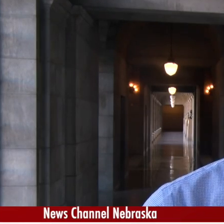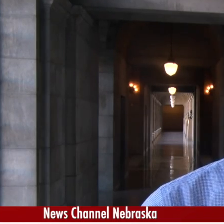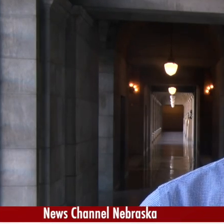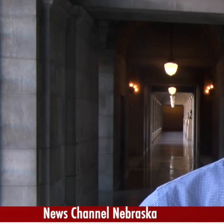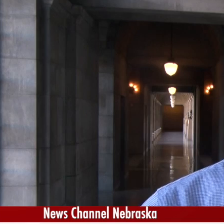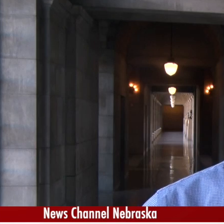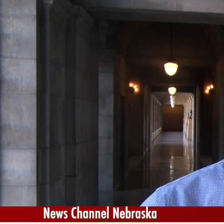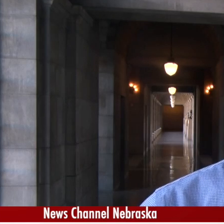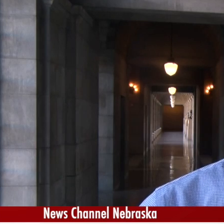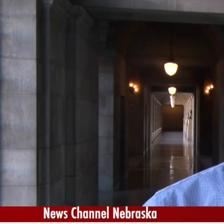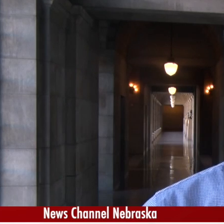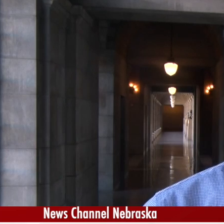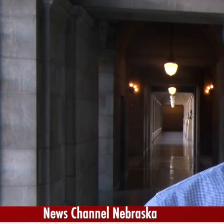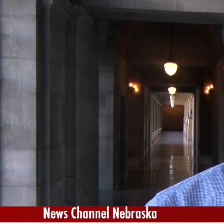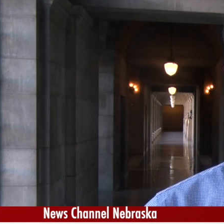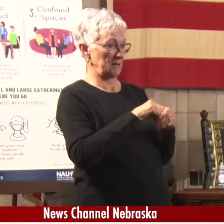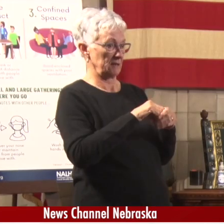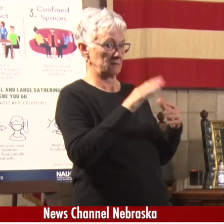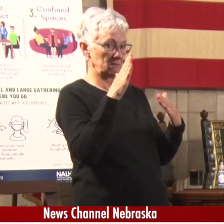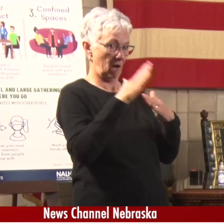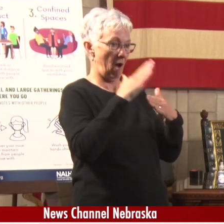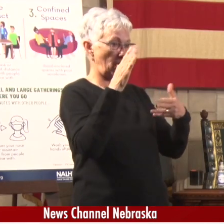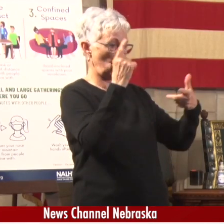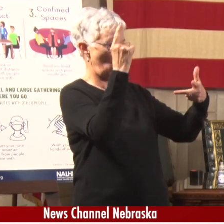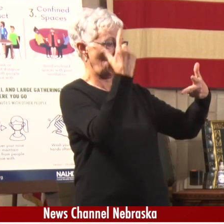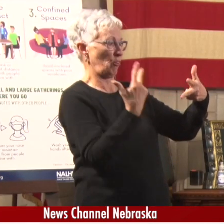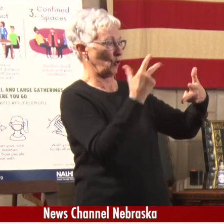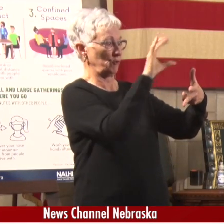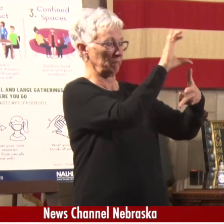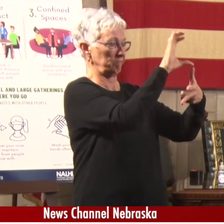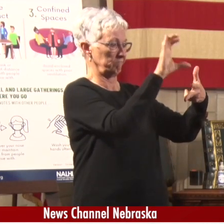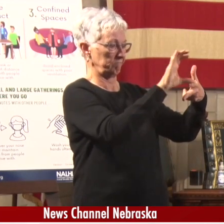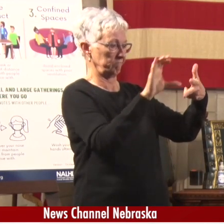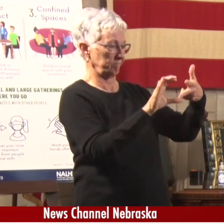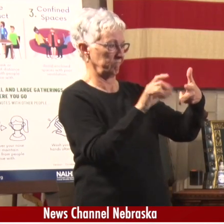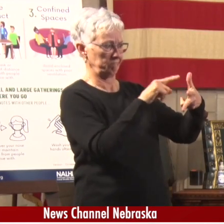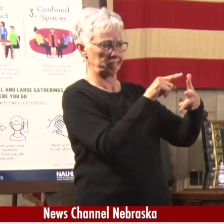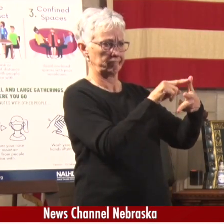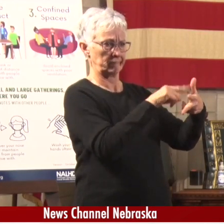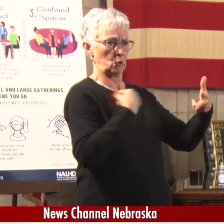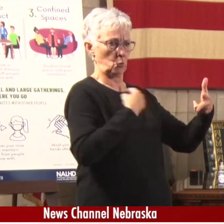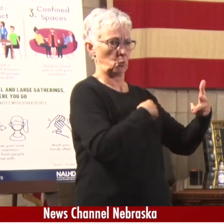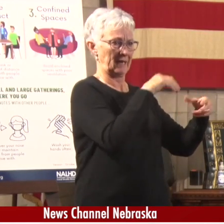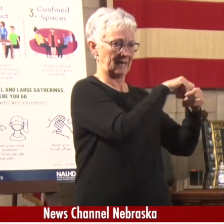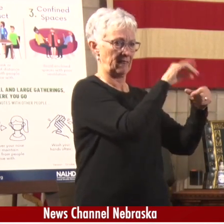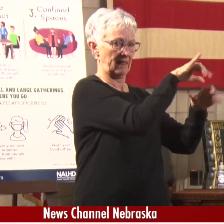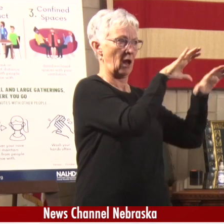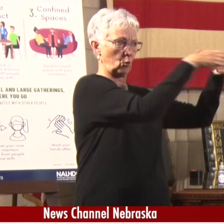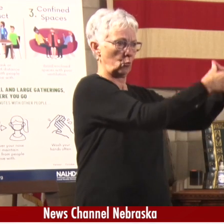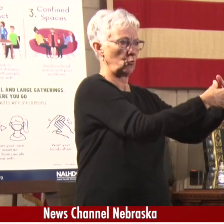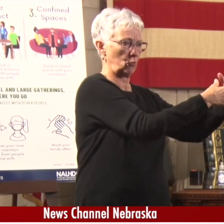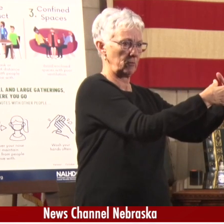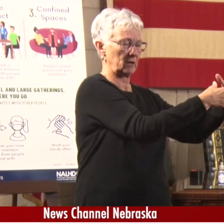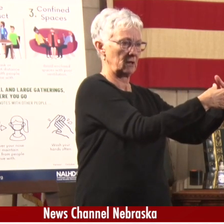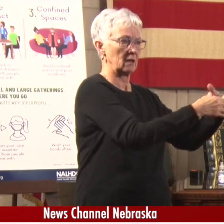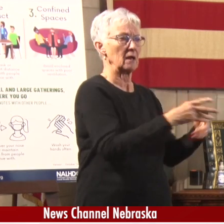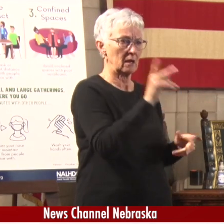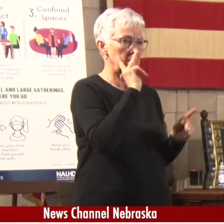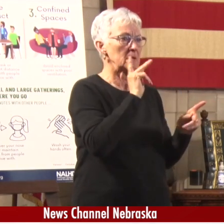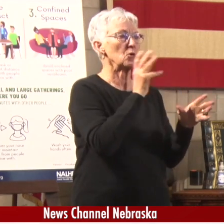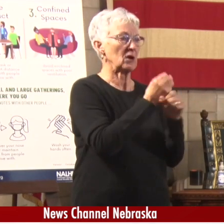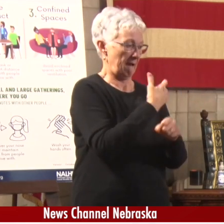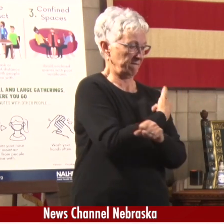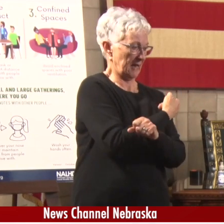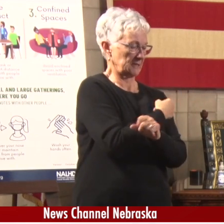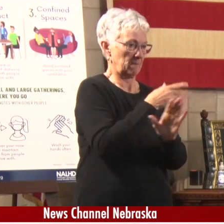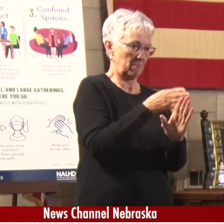that have been distributed. We got some of these vaccines right before the holidays. People have been gone. You know, the next 2 weeks are